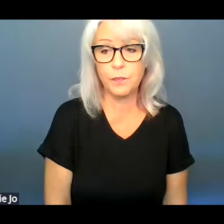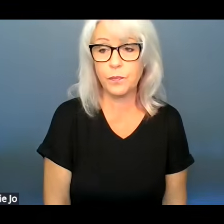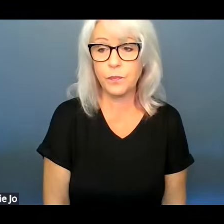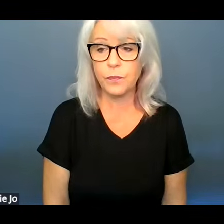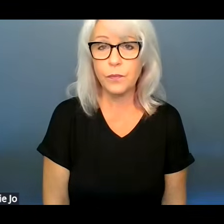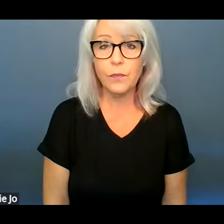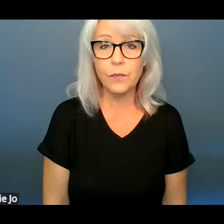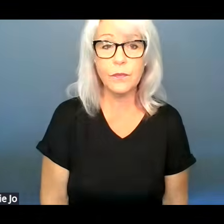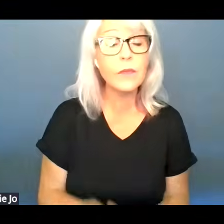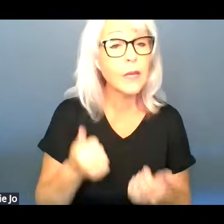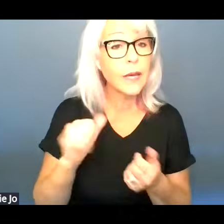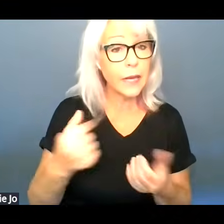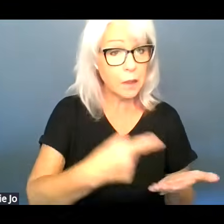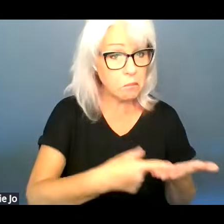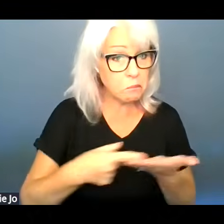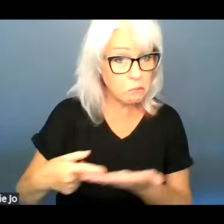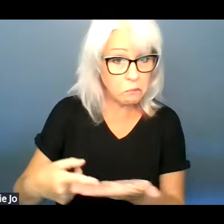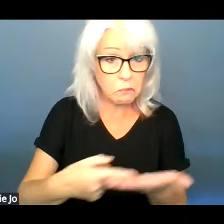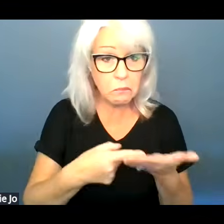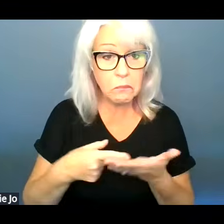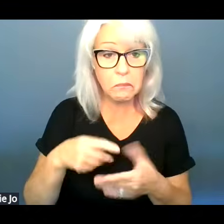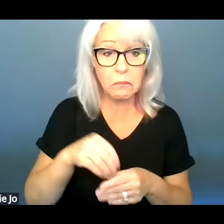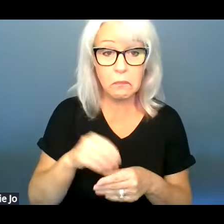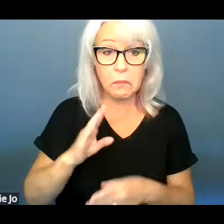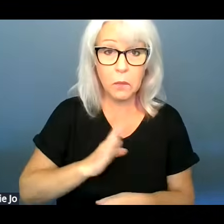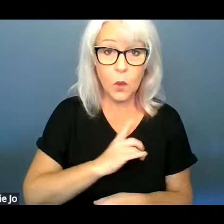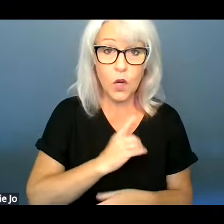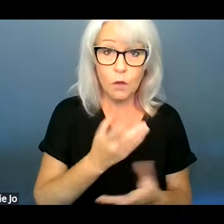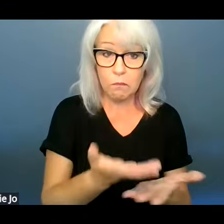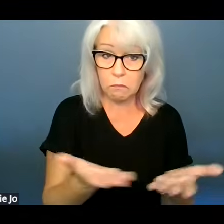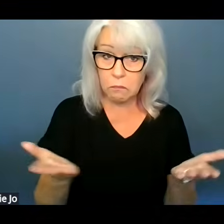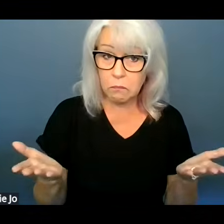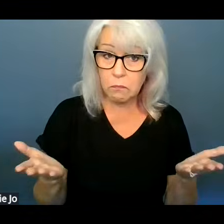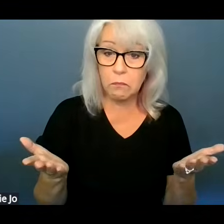Any discussion among the board? So,